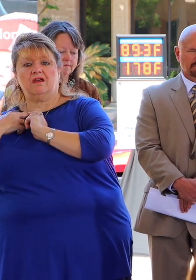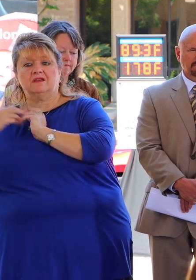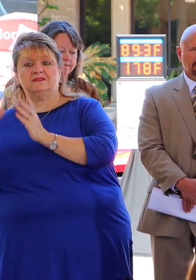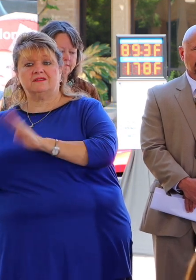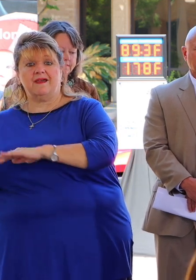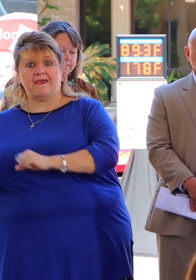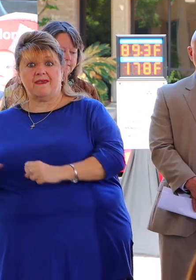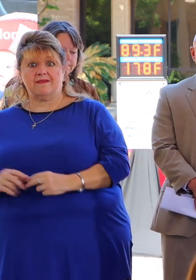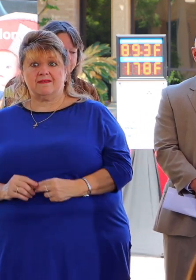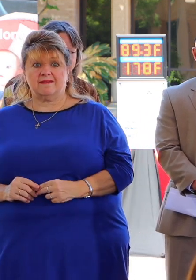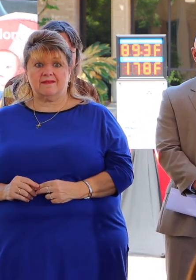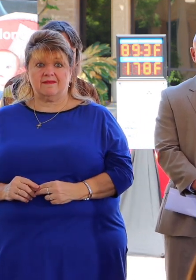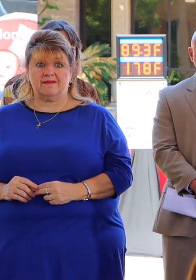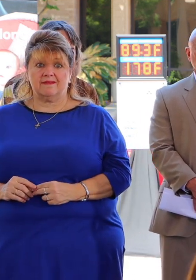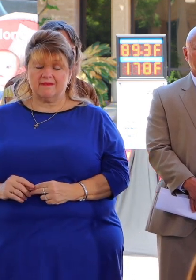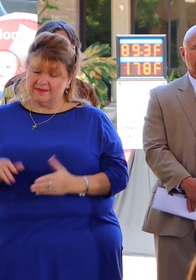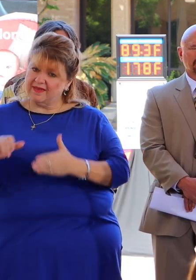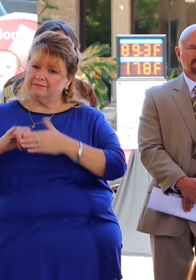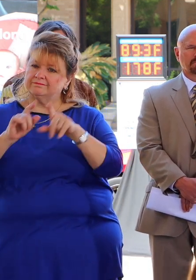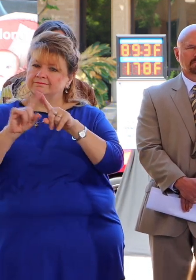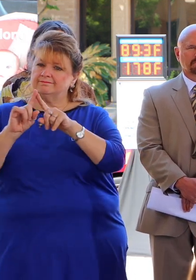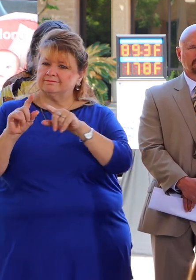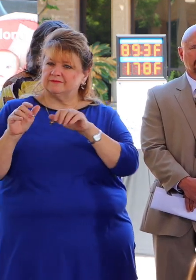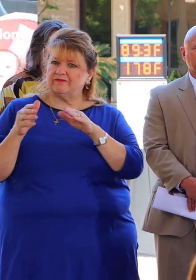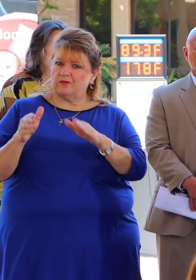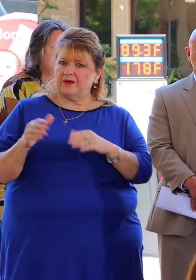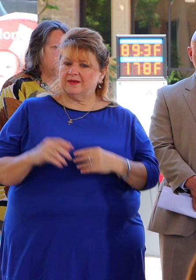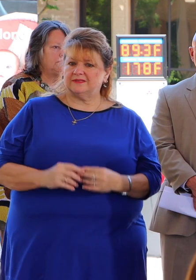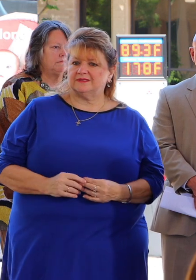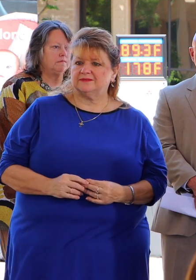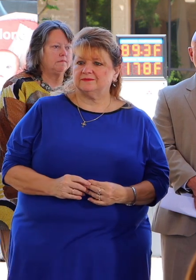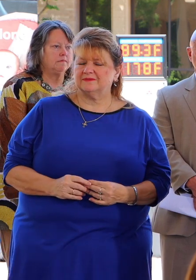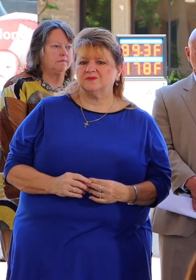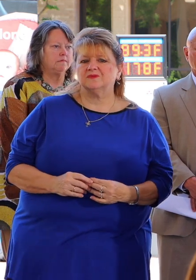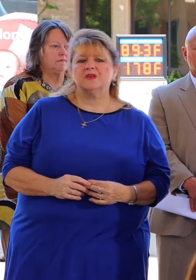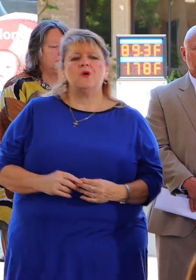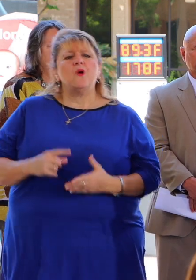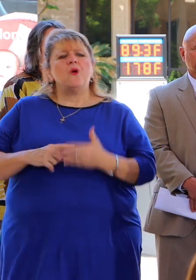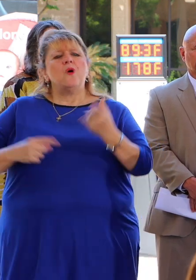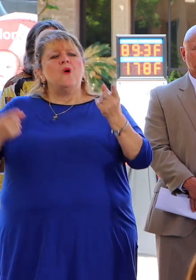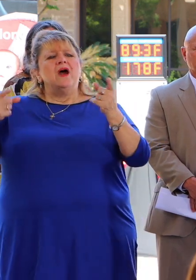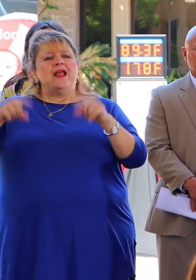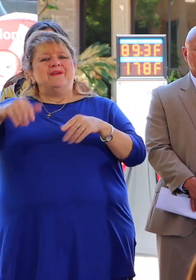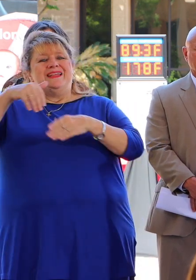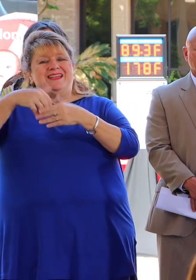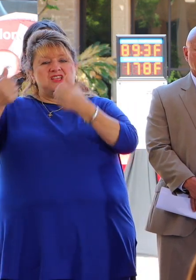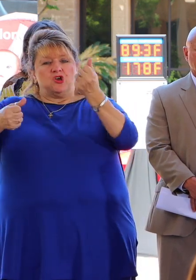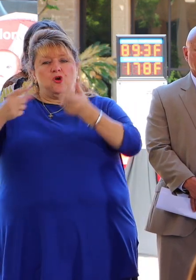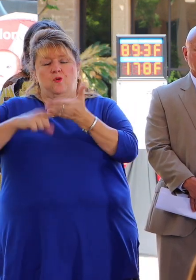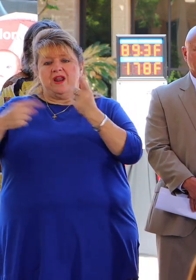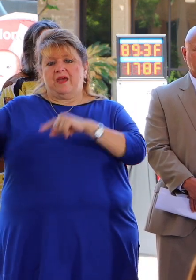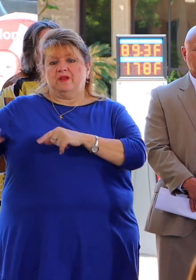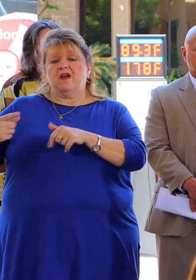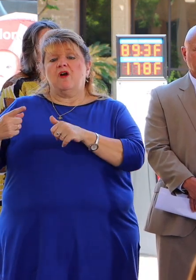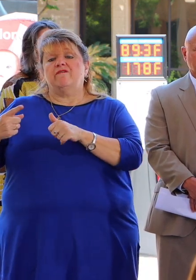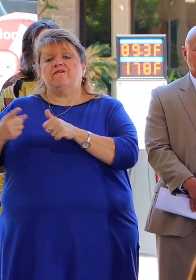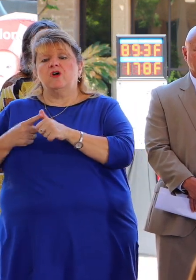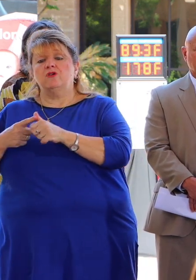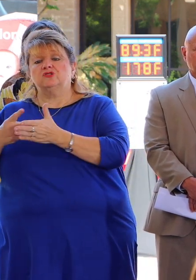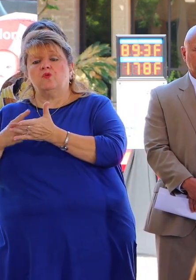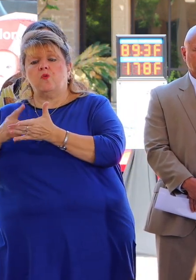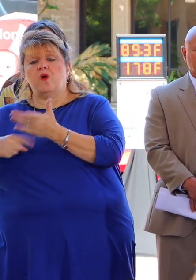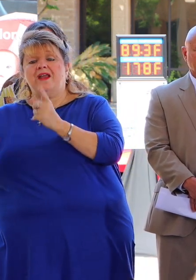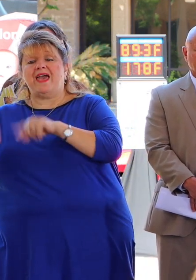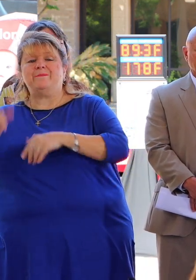that vehicular heat stroke can happen. So let's talk about what happens in that vehicle before we talk about what happens to that